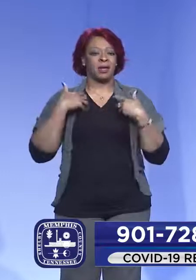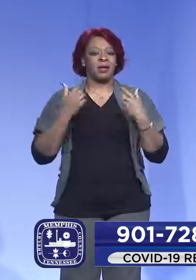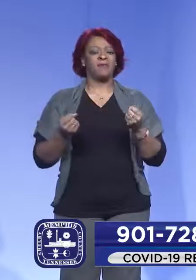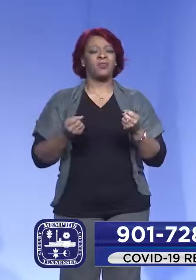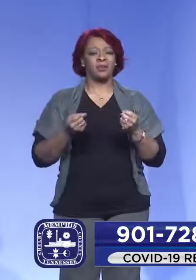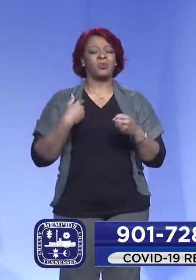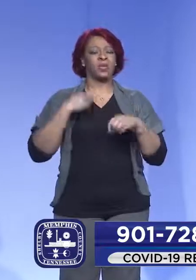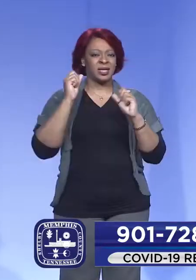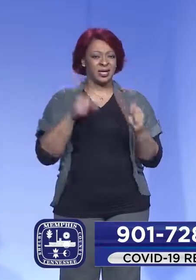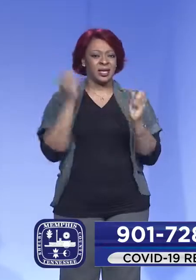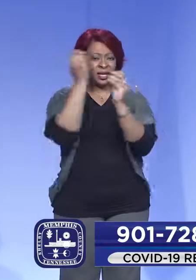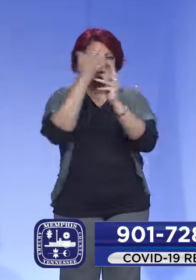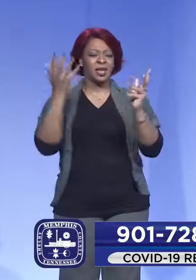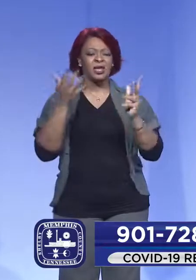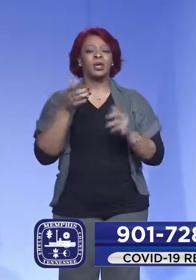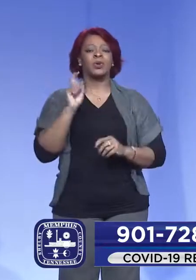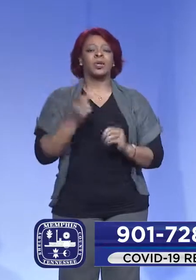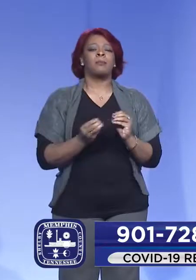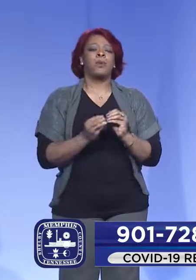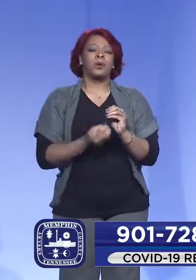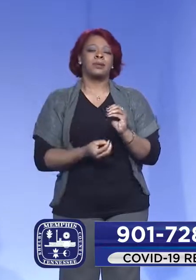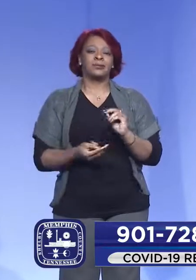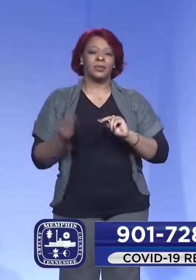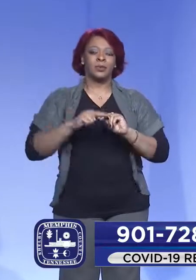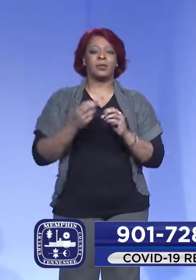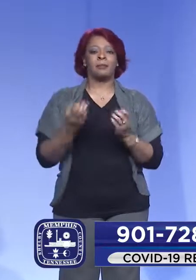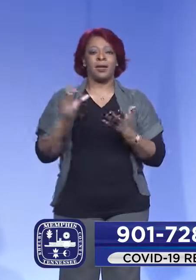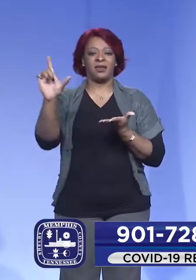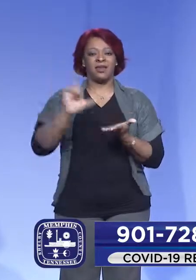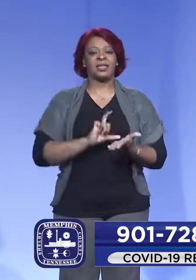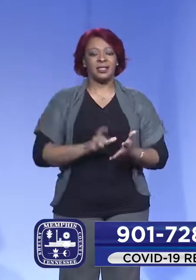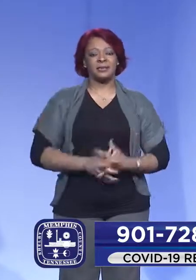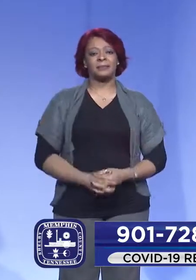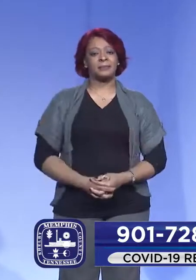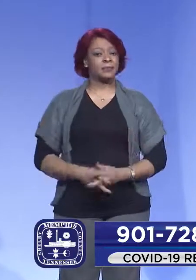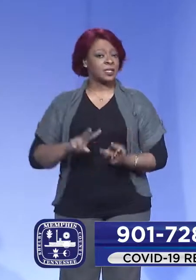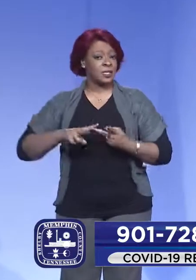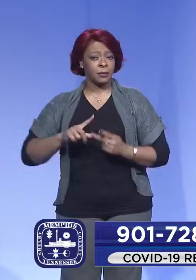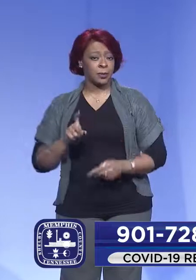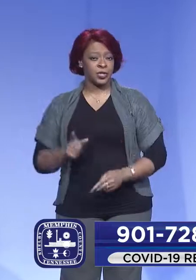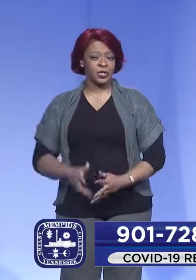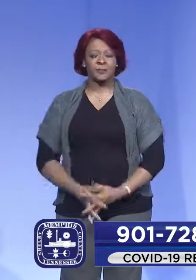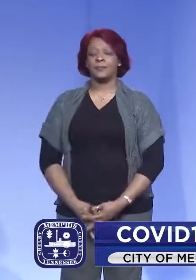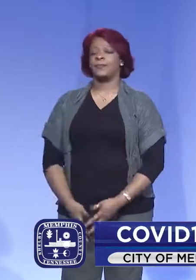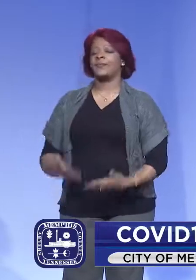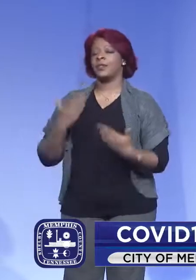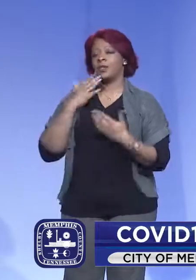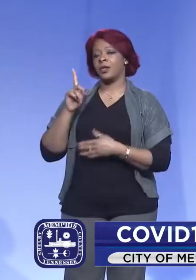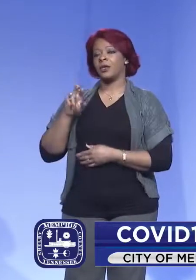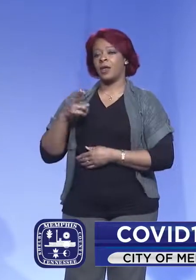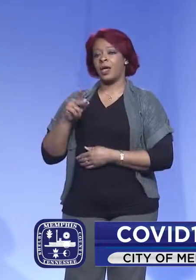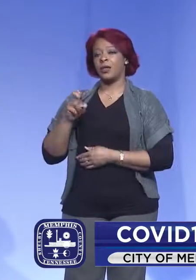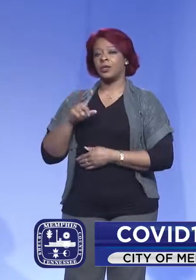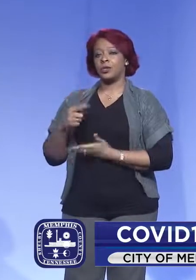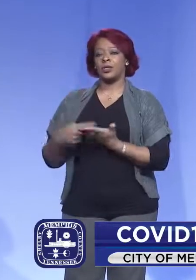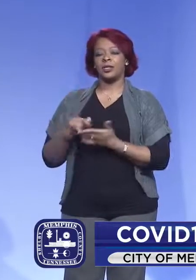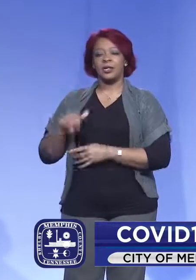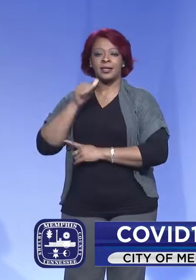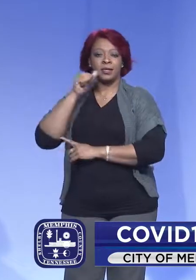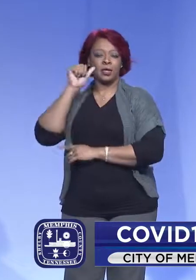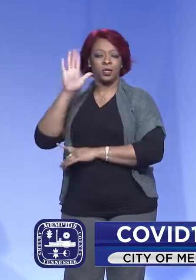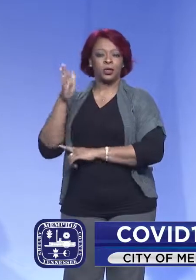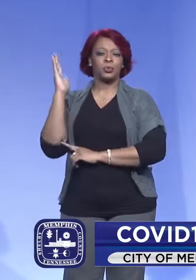it out. We just need to get an increased amount. And you follow up? Thanks, Dr. Haushalter. You kind of discussed this yesterday